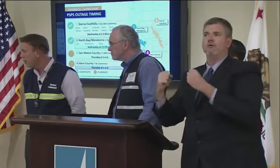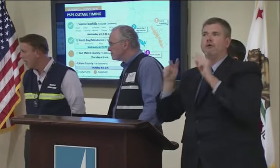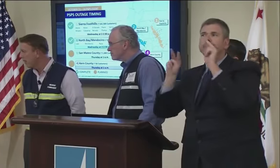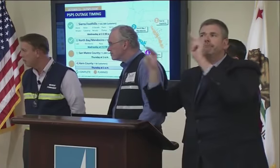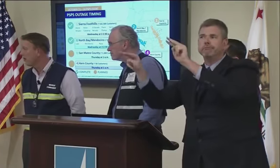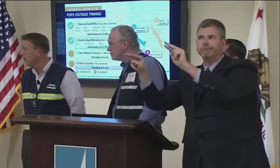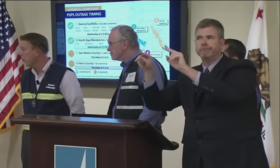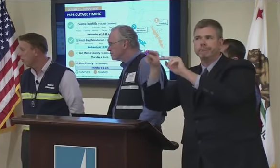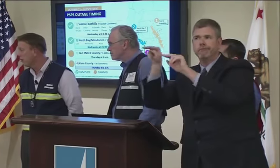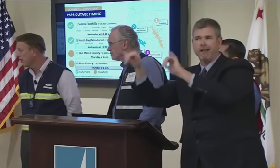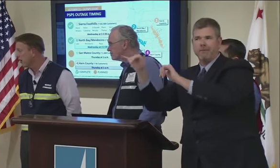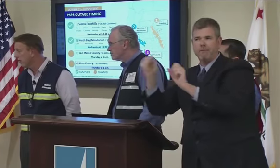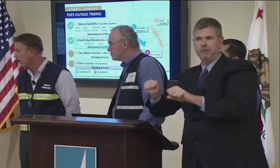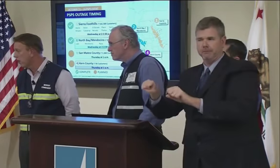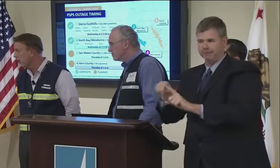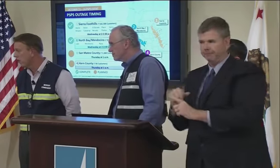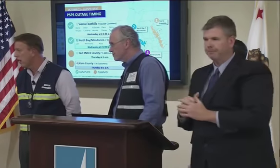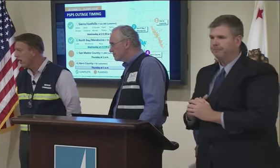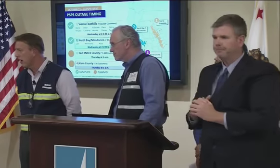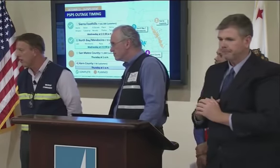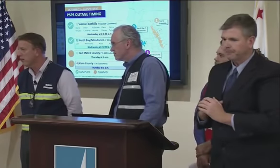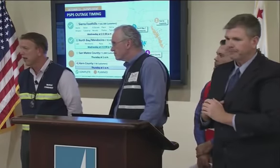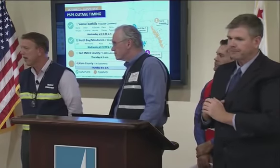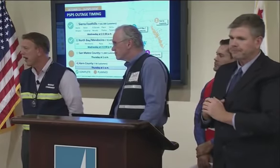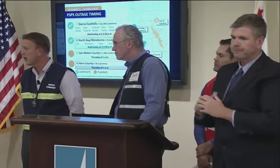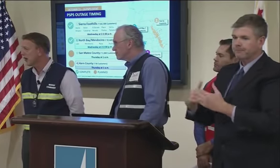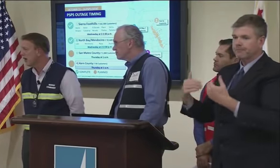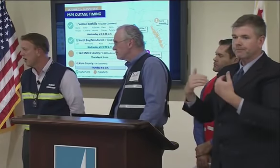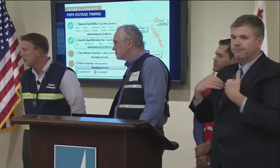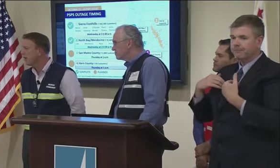in that plan is building more resilient zones and